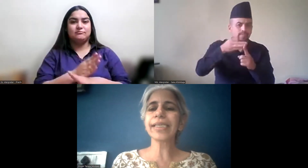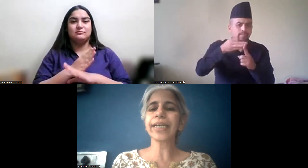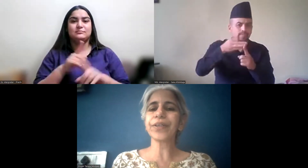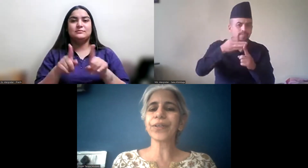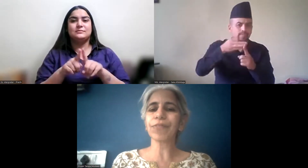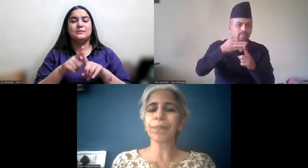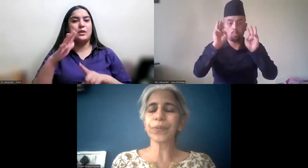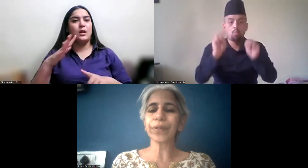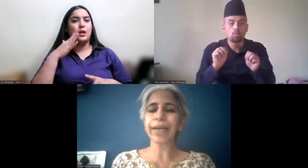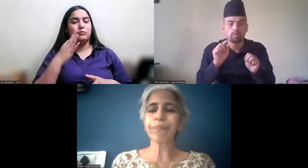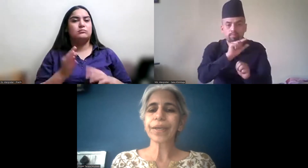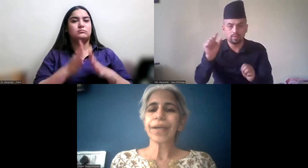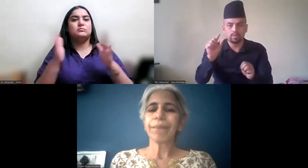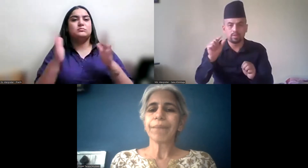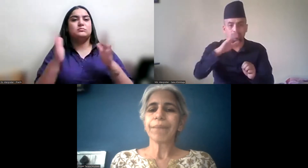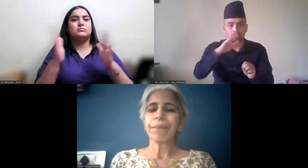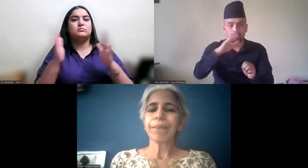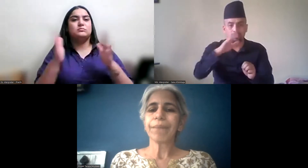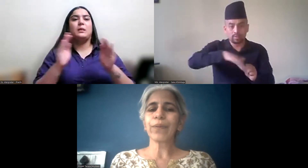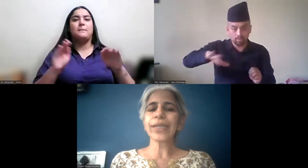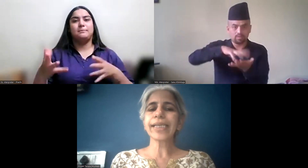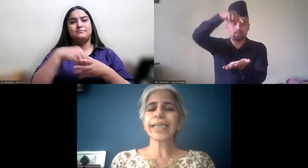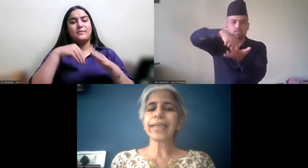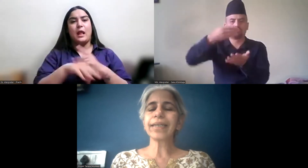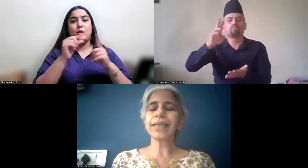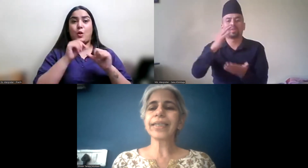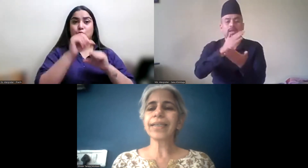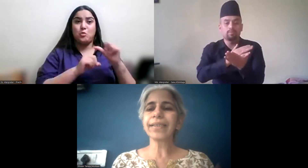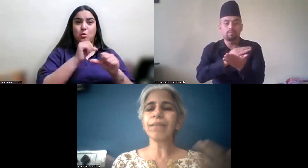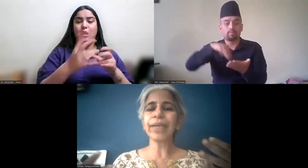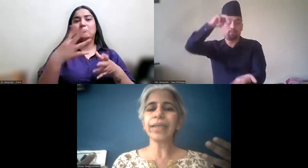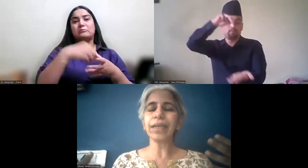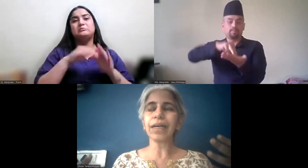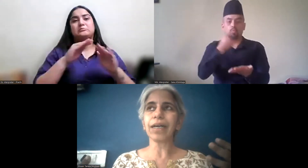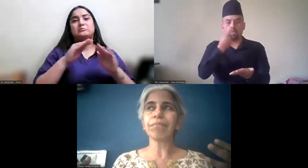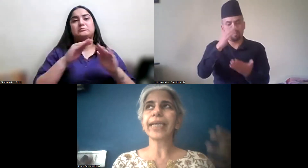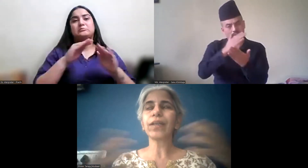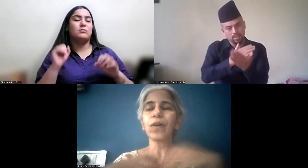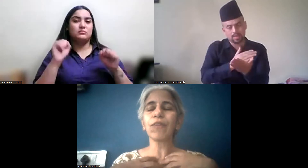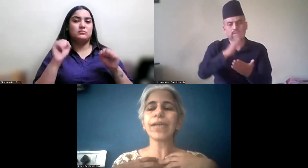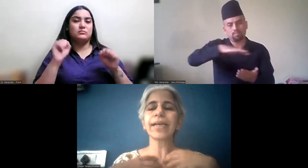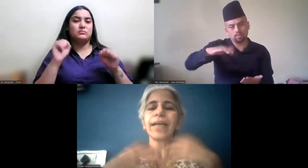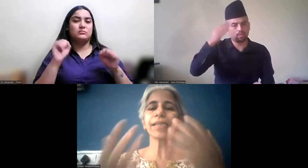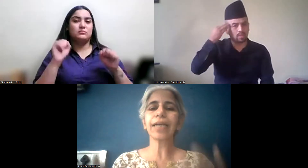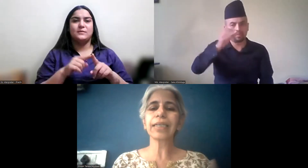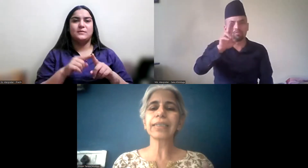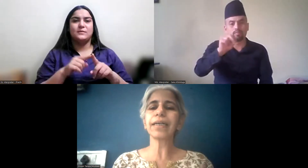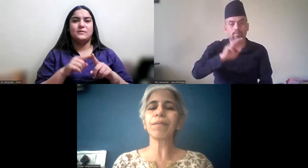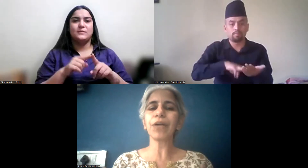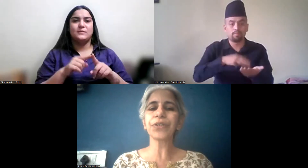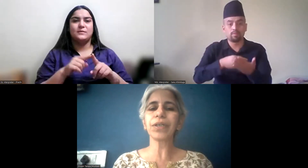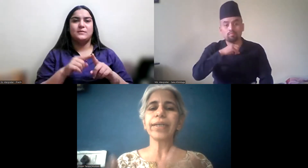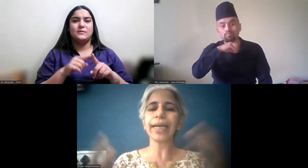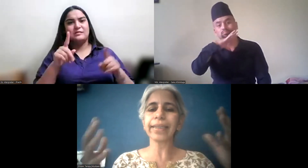in the center of the program. But when we say center, it doesn't mean that all of us adults are concerned